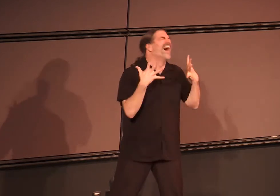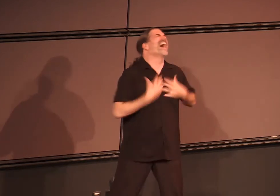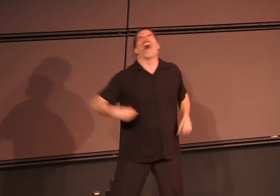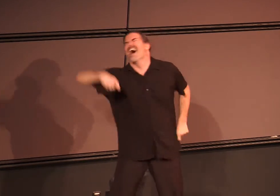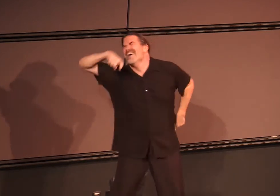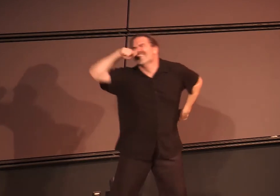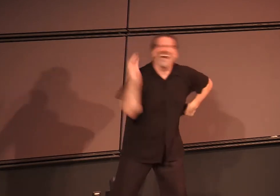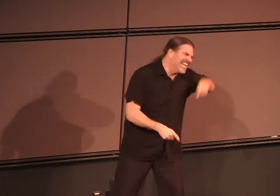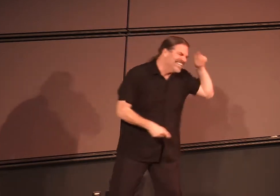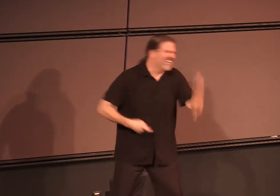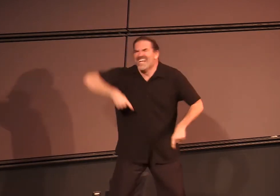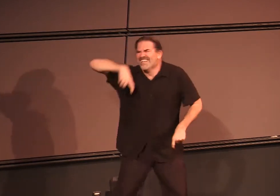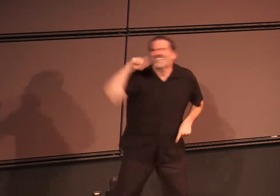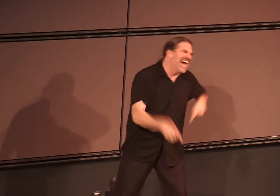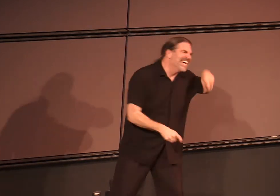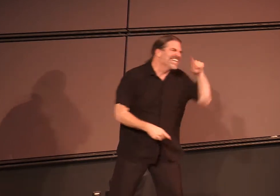Oh, running.